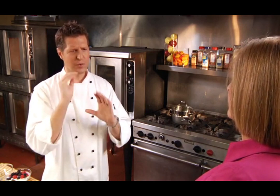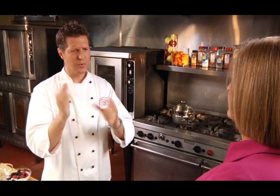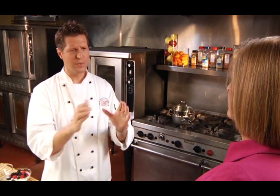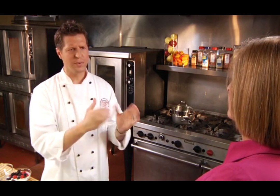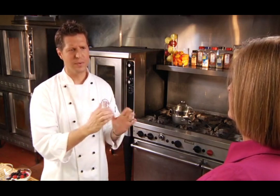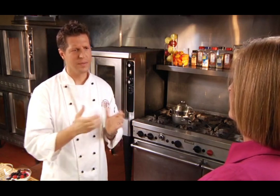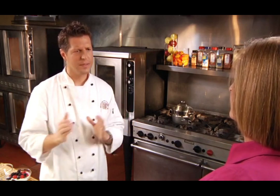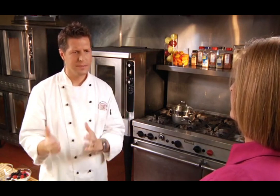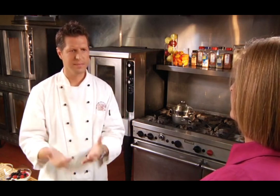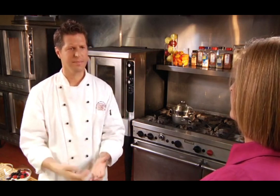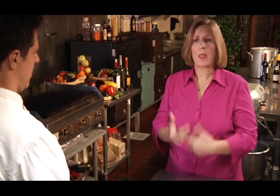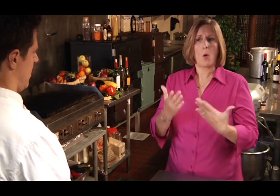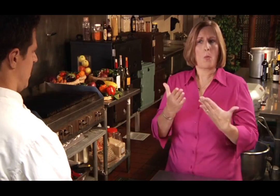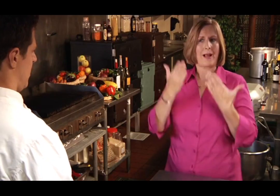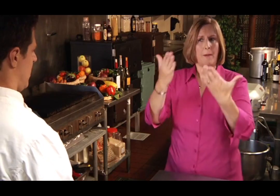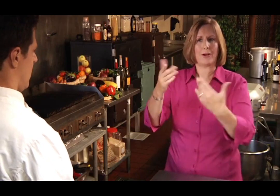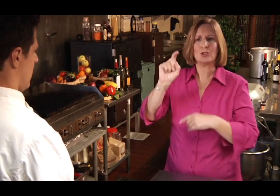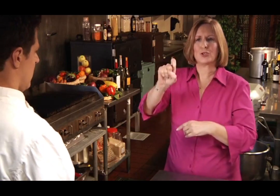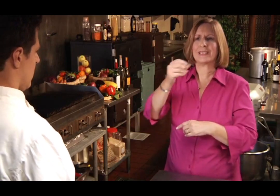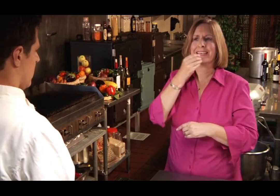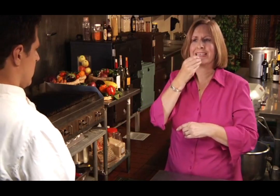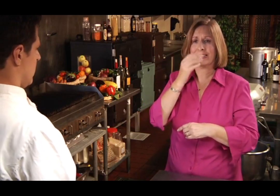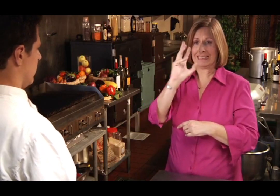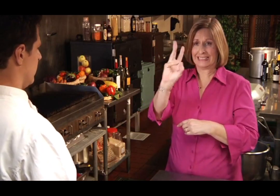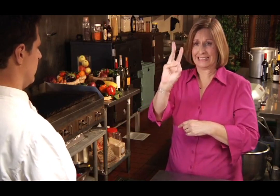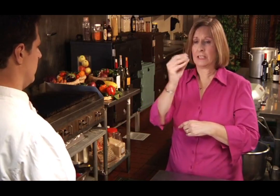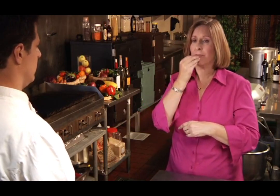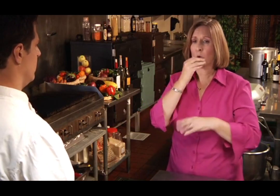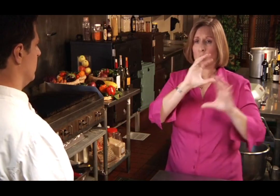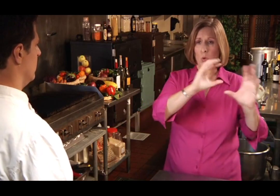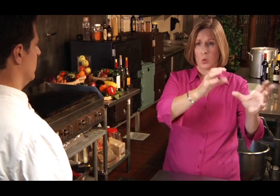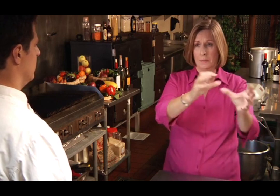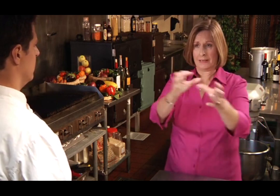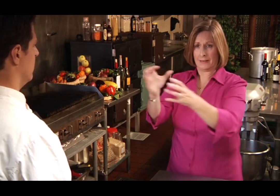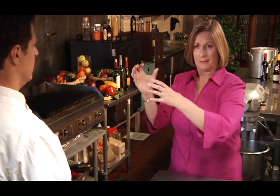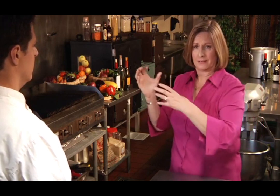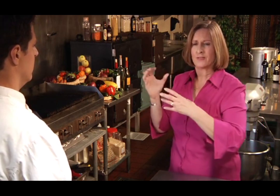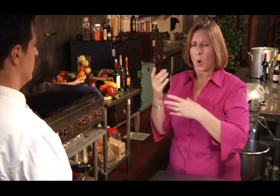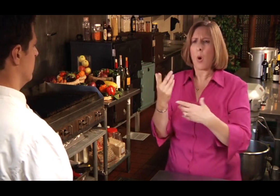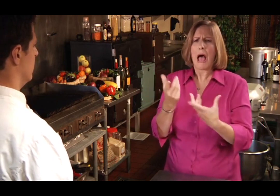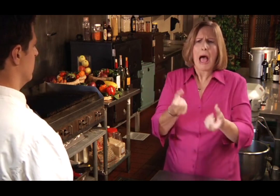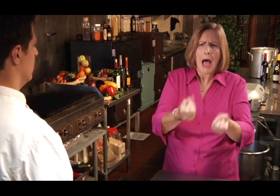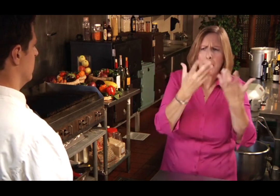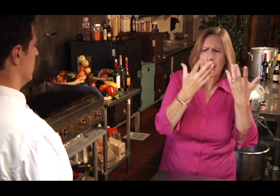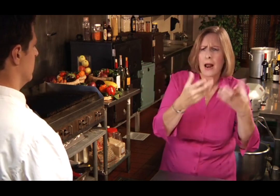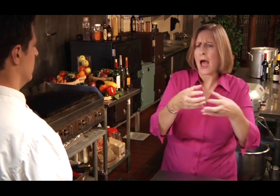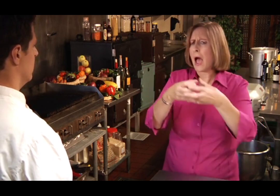groups? There is a recommended daily number of servings from each of the 6 food groups.